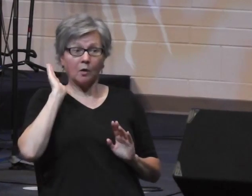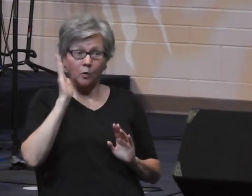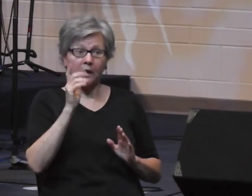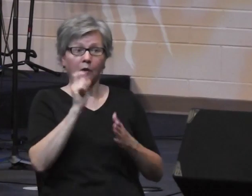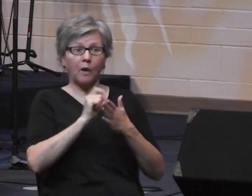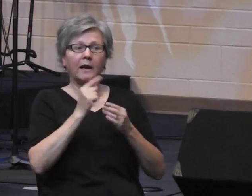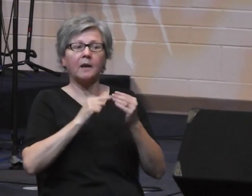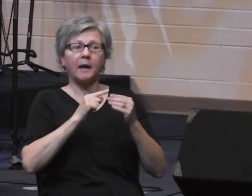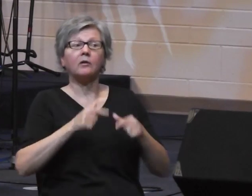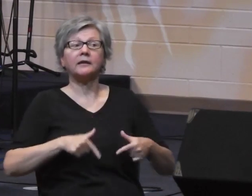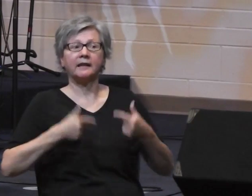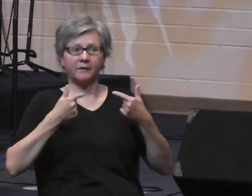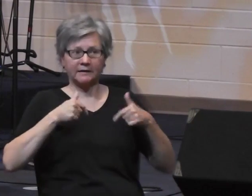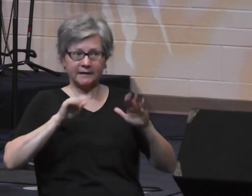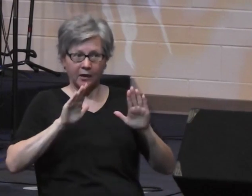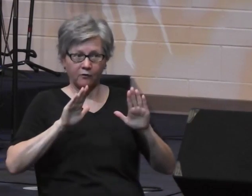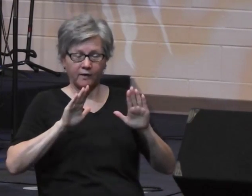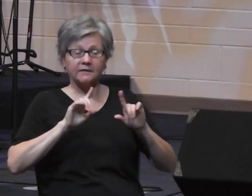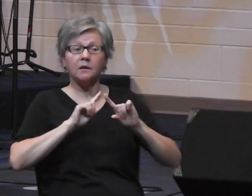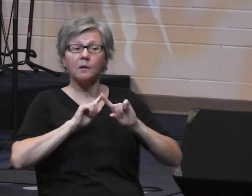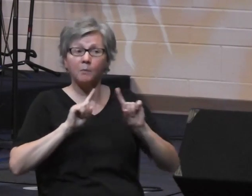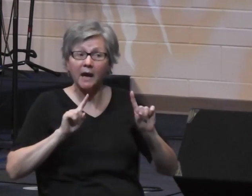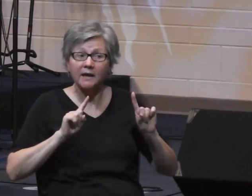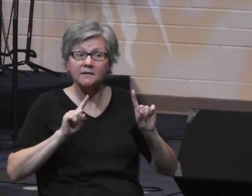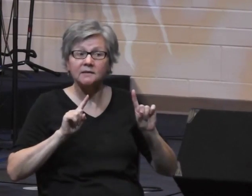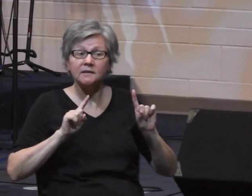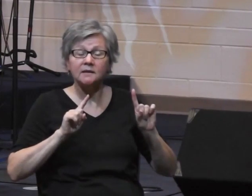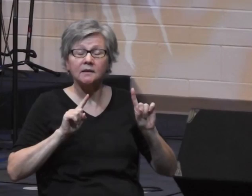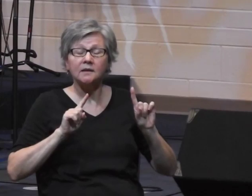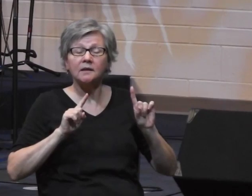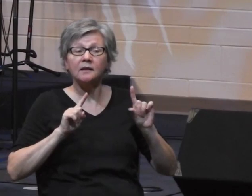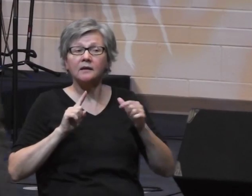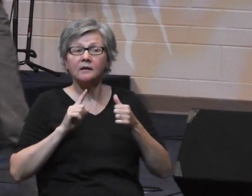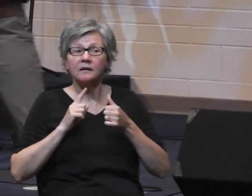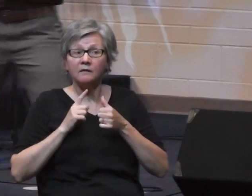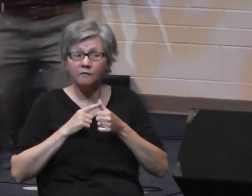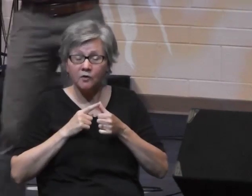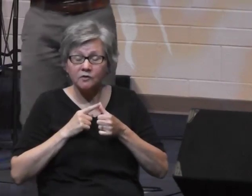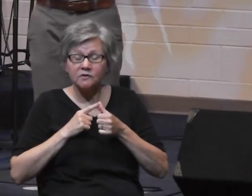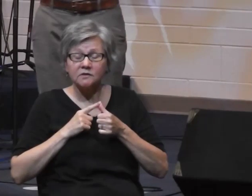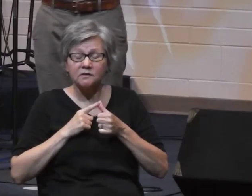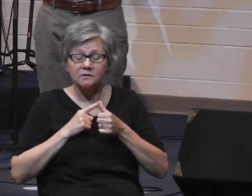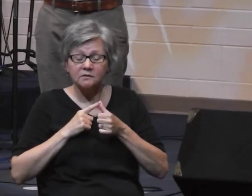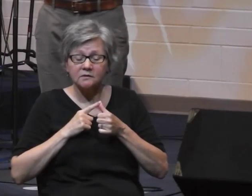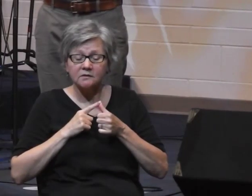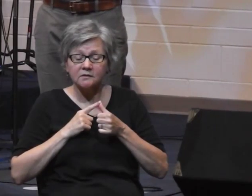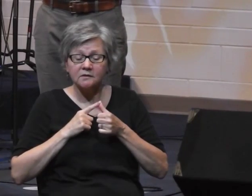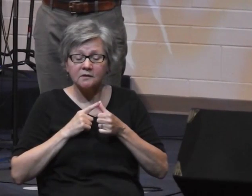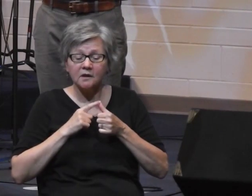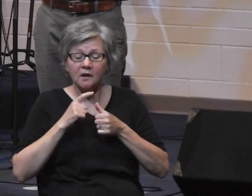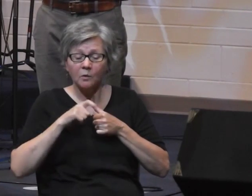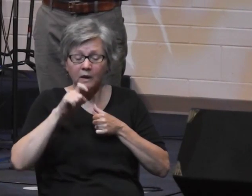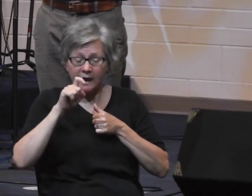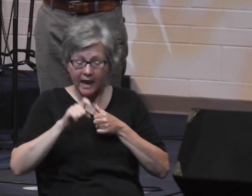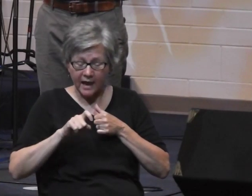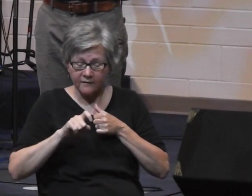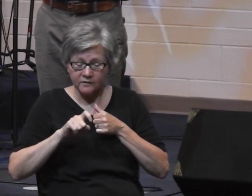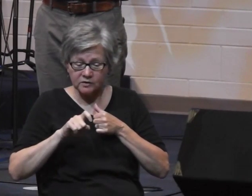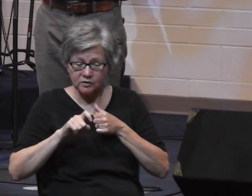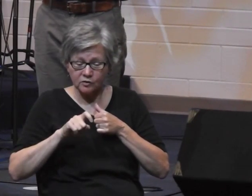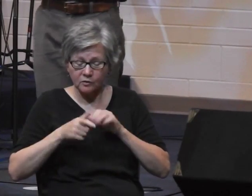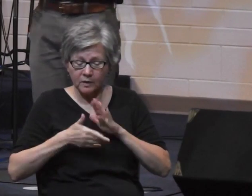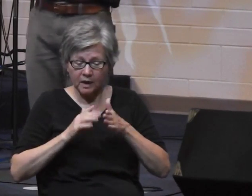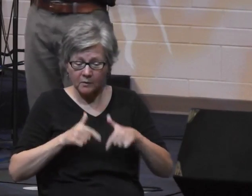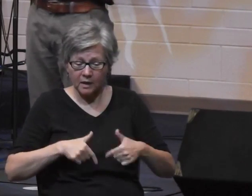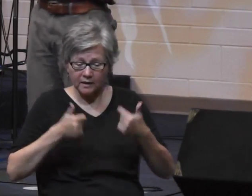to living sacrifices, but the only way we can really get there is if we get there with God's mercy